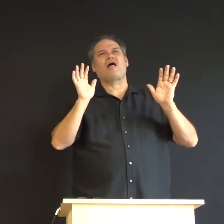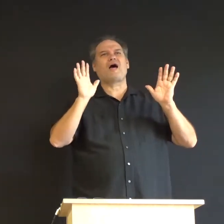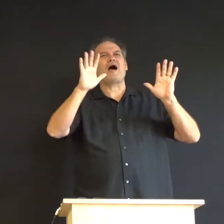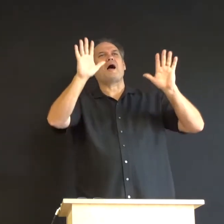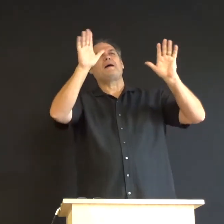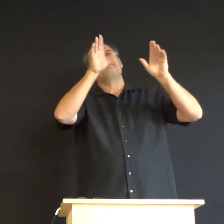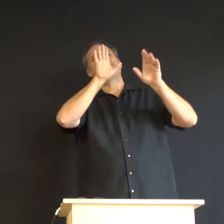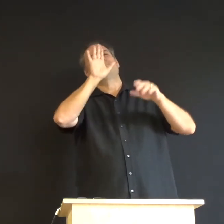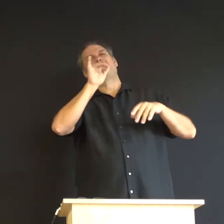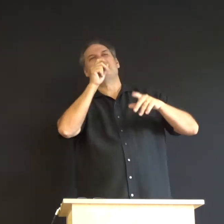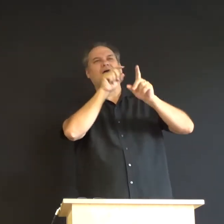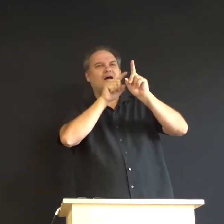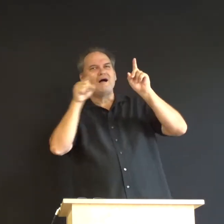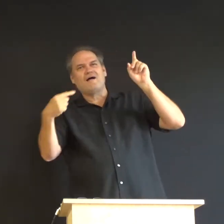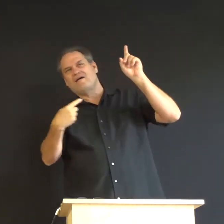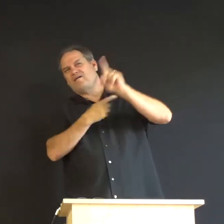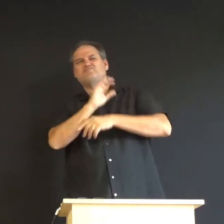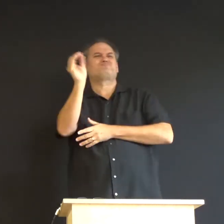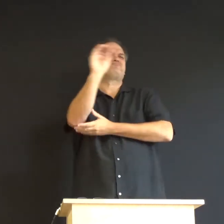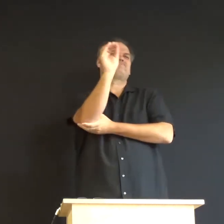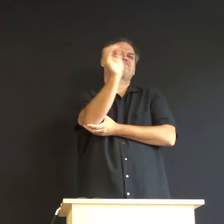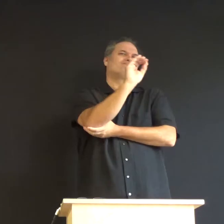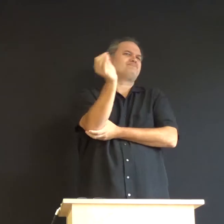no middle ground in this, not.